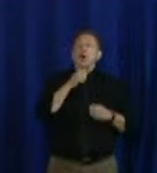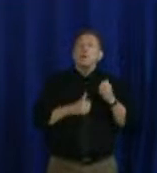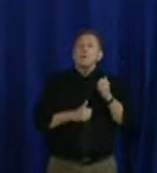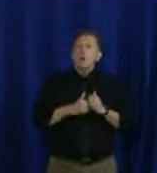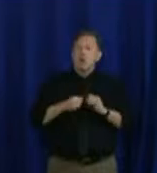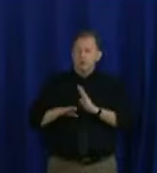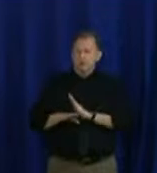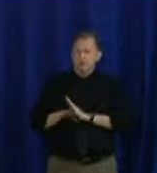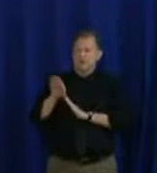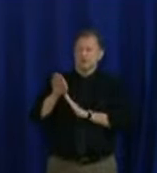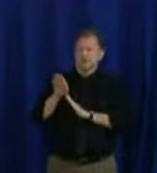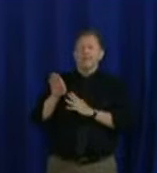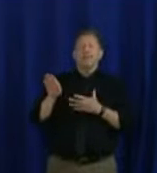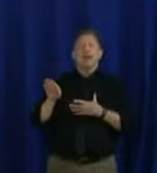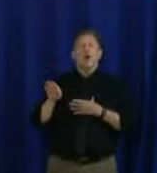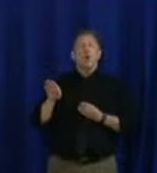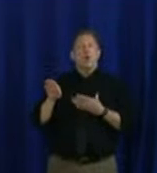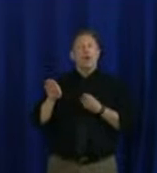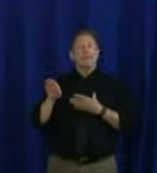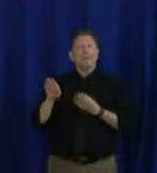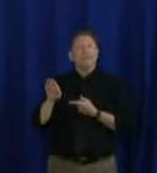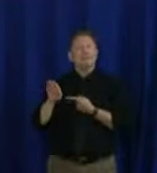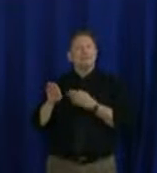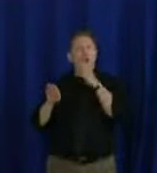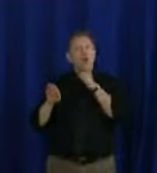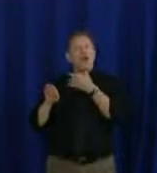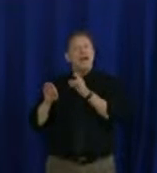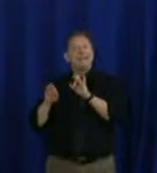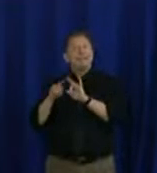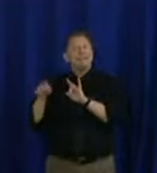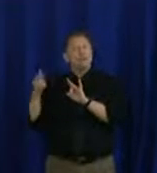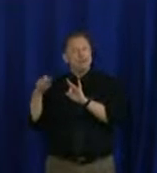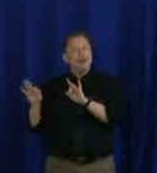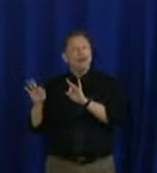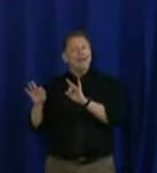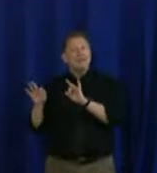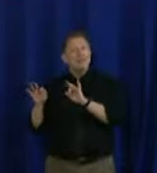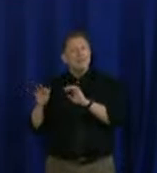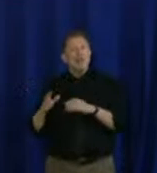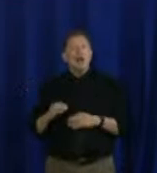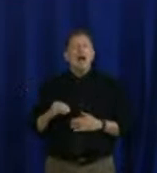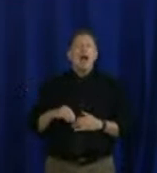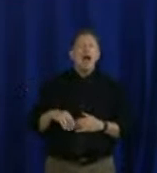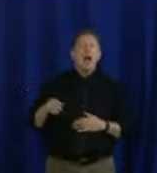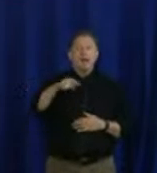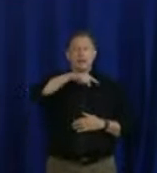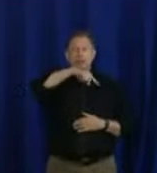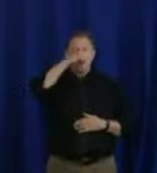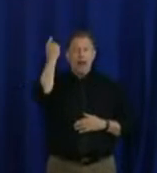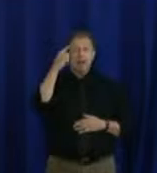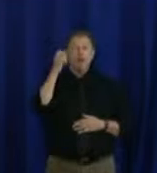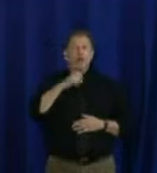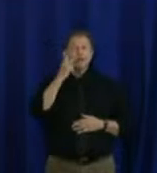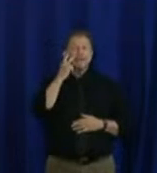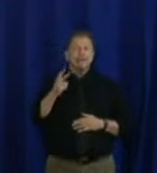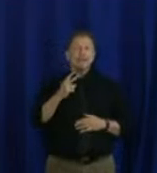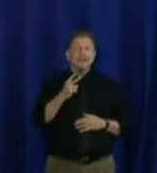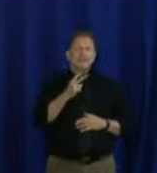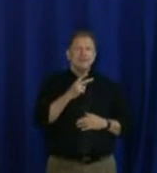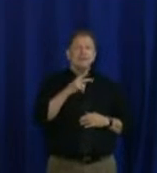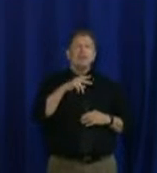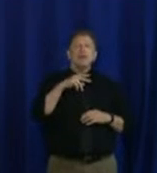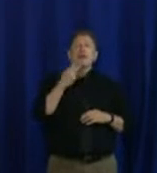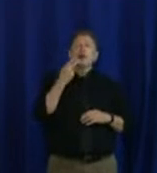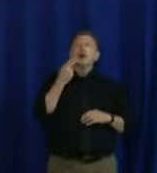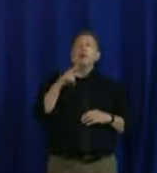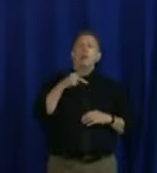white non-Latinx Chicagoans in that 18 to 29-year-old group. And among black non-Latinx Chicagoans, you can see it's sort of been meandering a